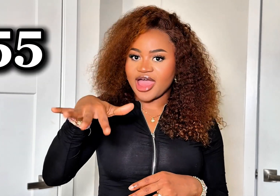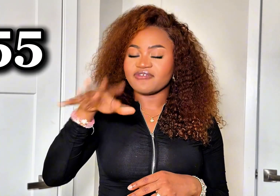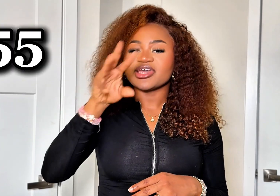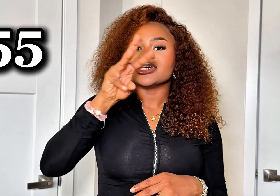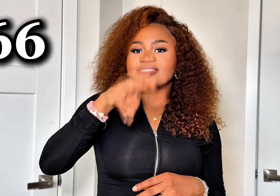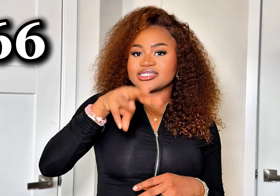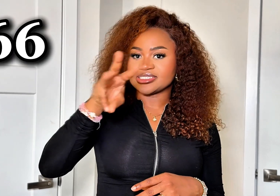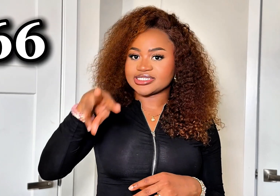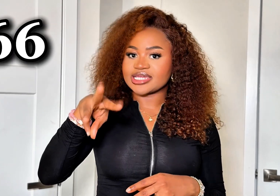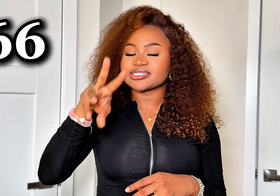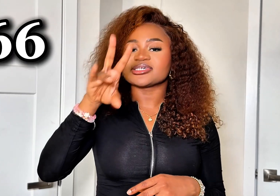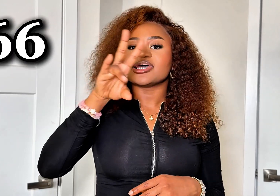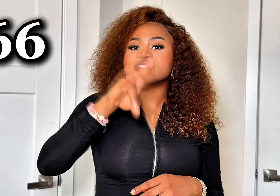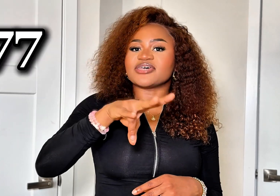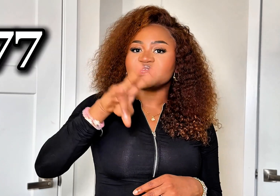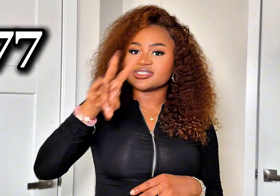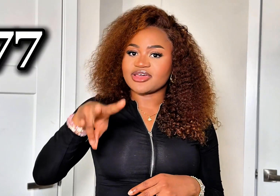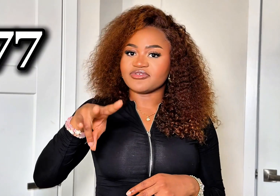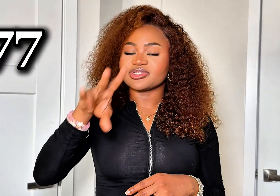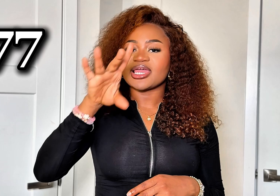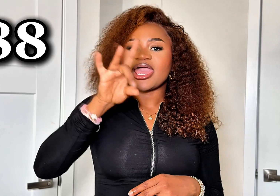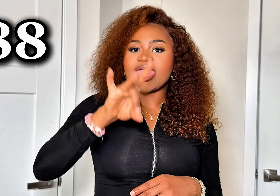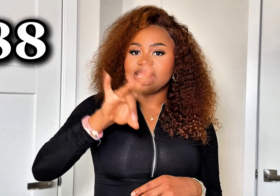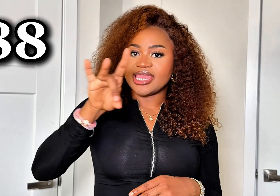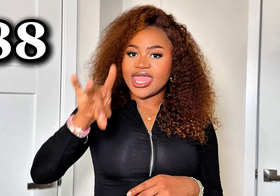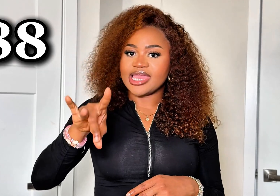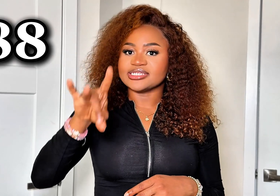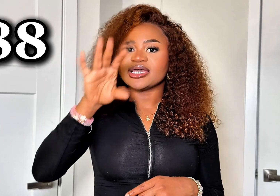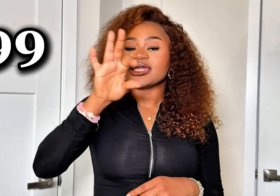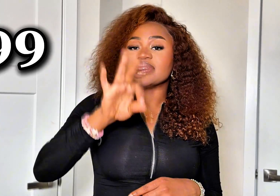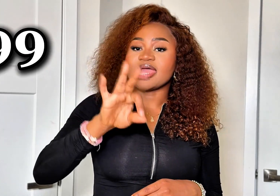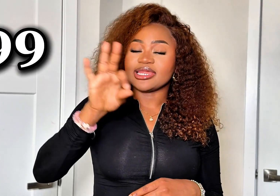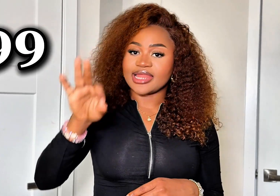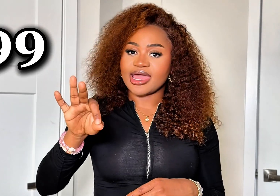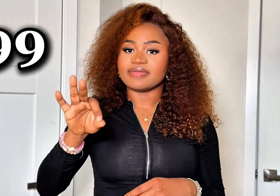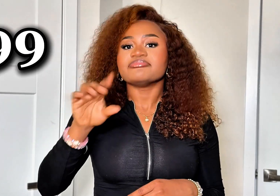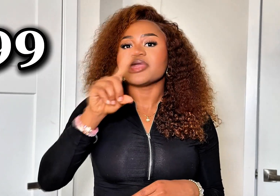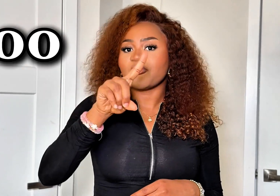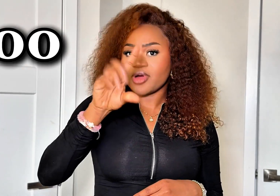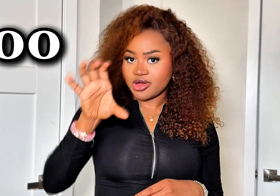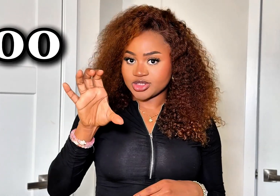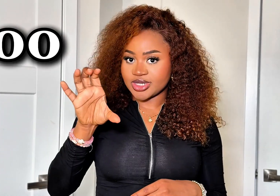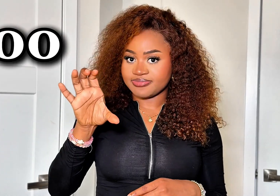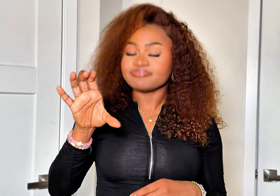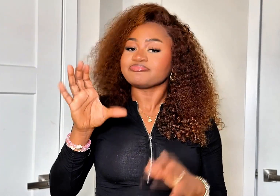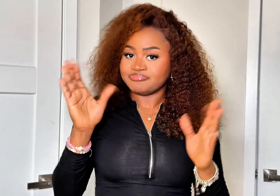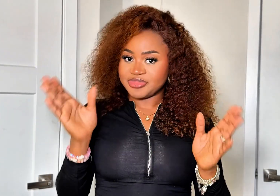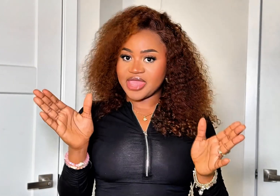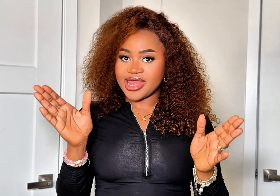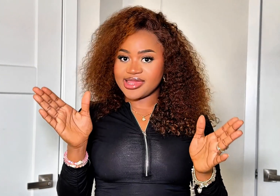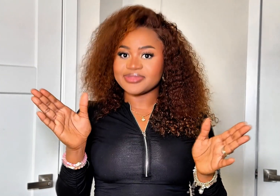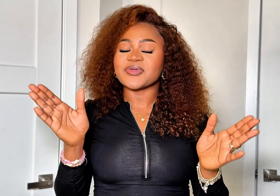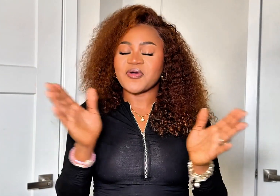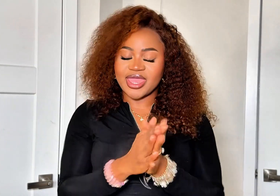55, 66, 77, 88, 99, then 100. You get it?